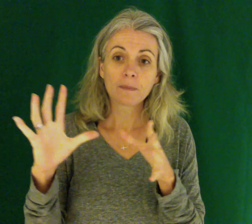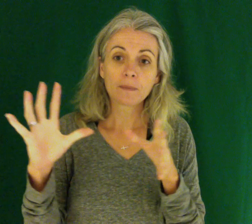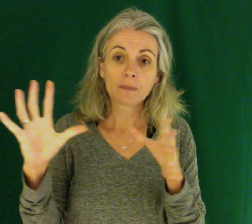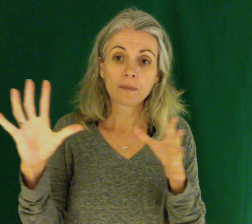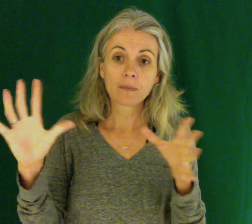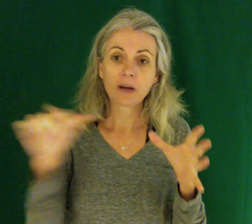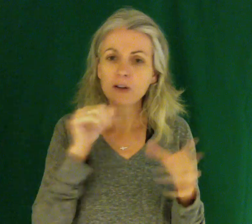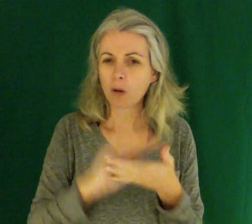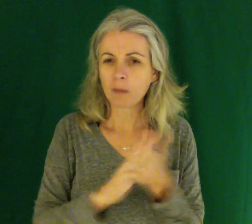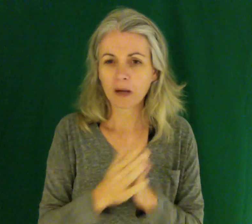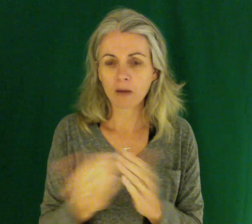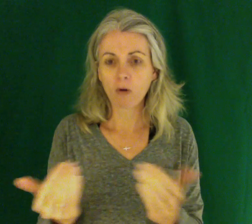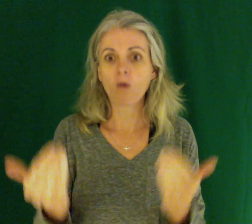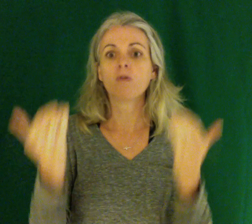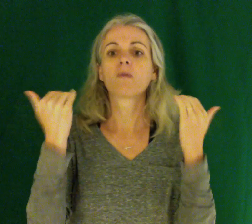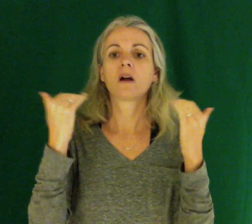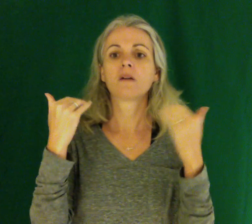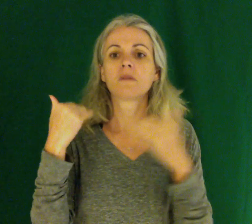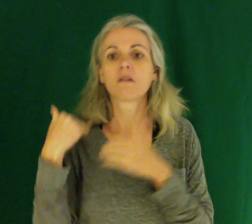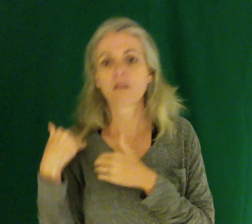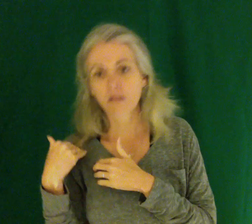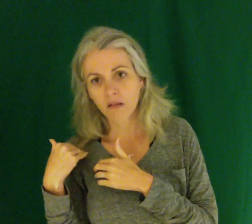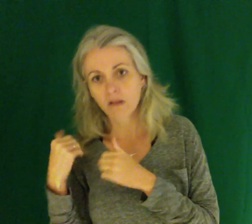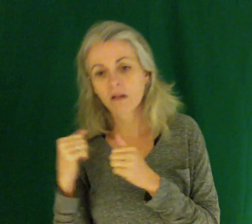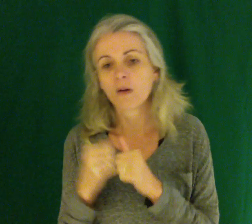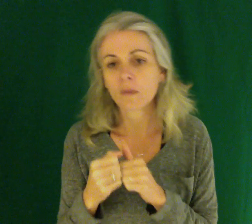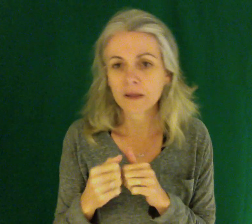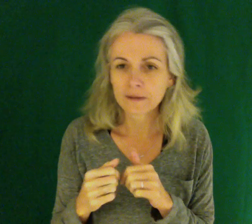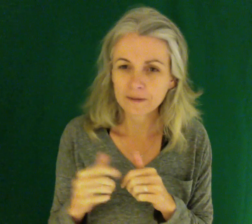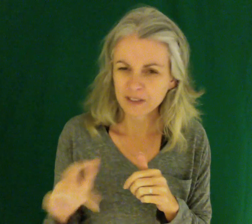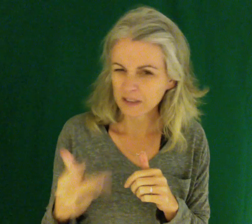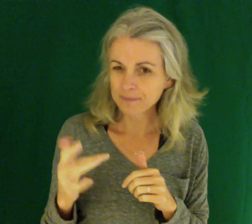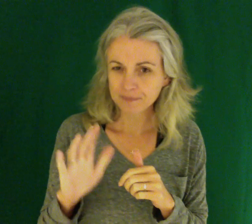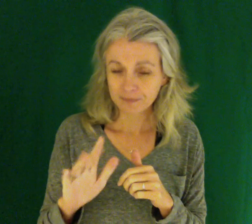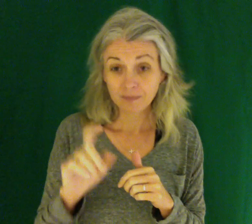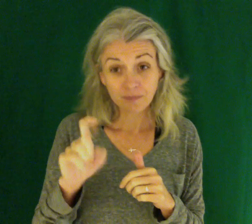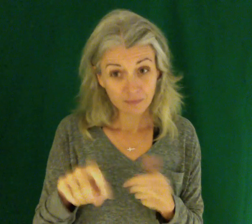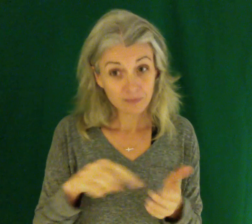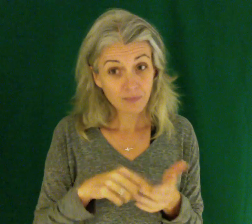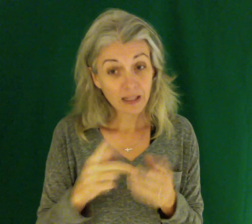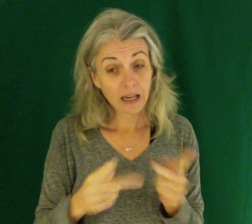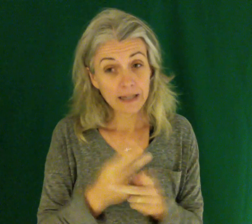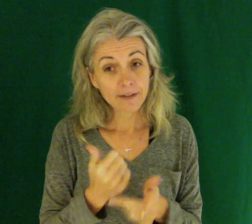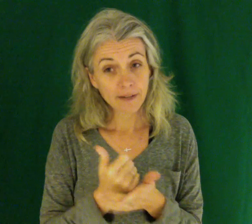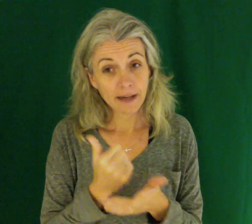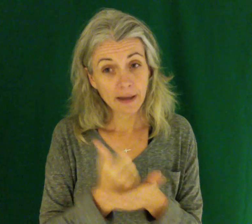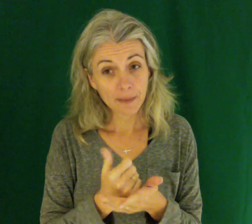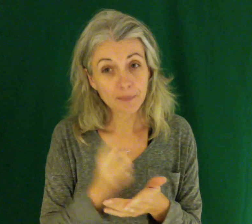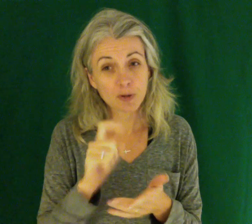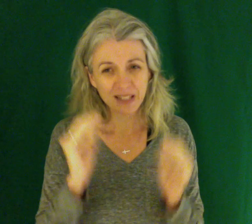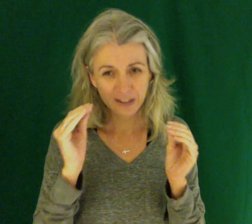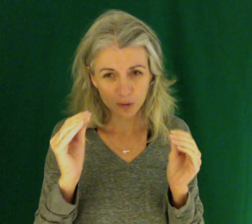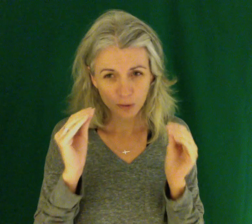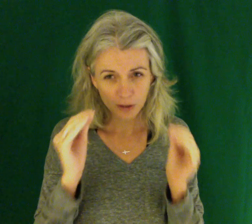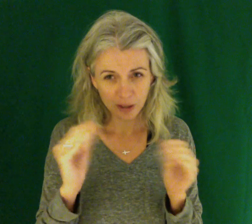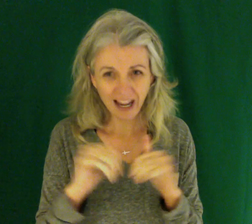and bogged down. You need this kind of help. You need this kind of instruction of how to actually do